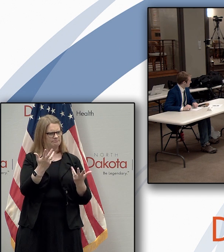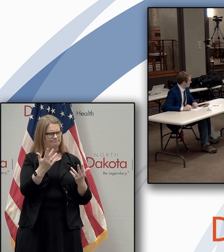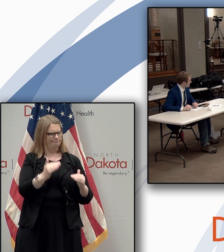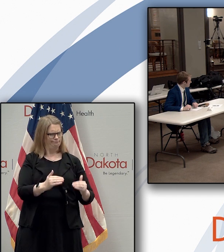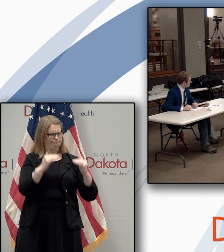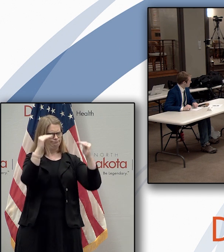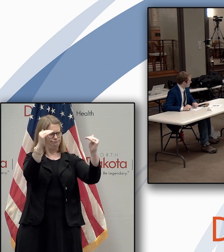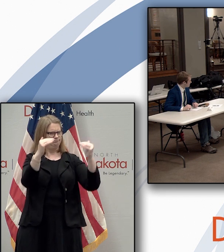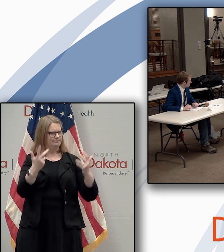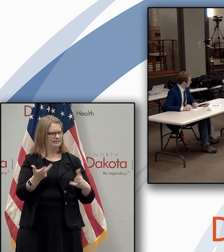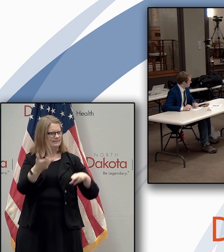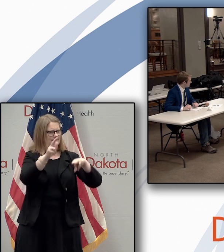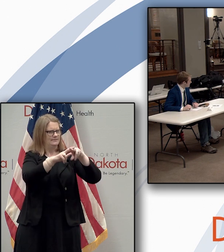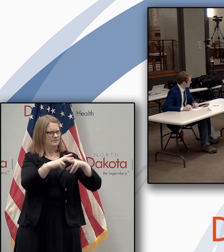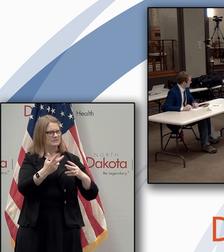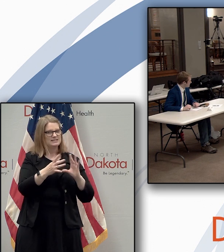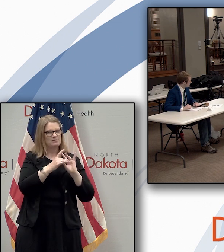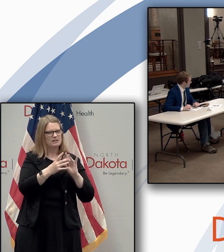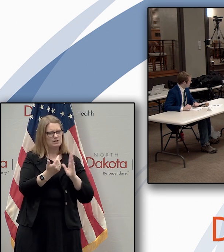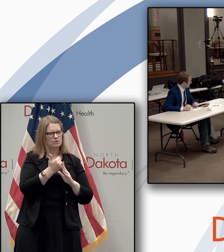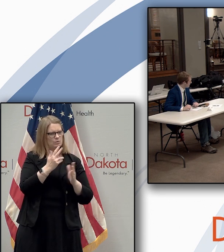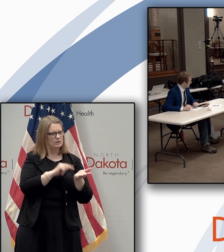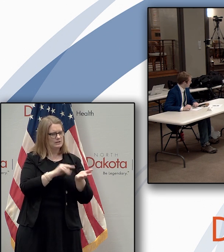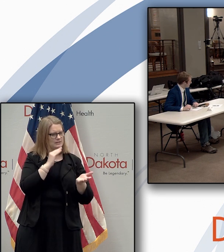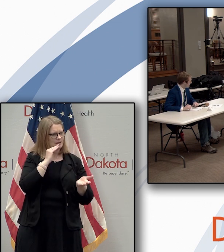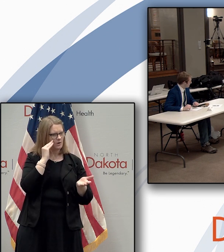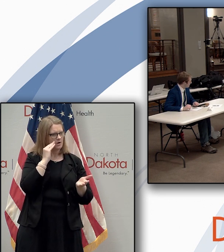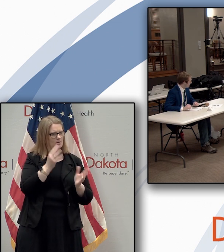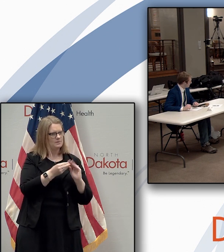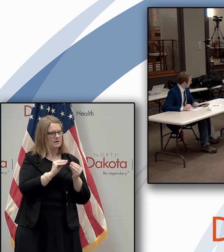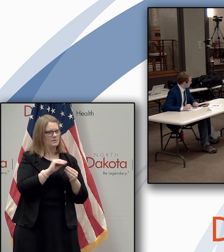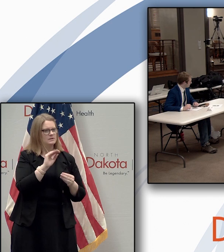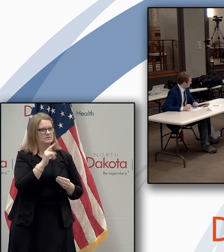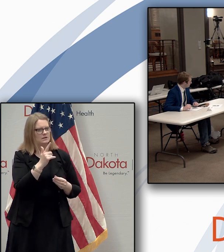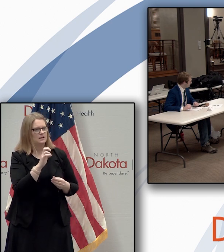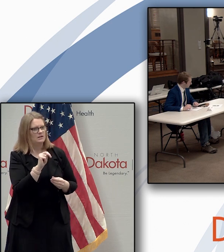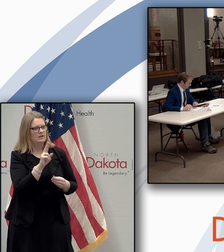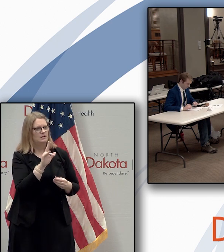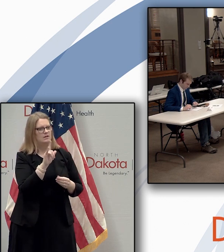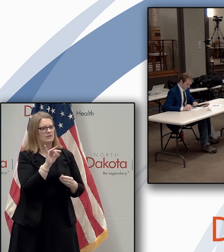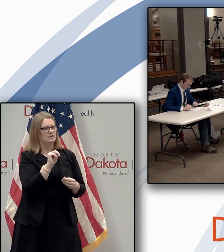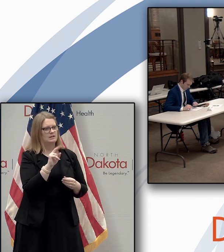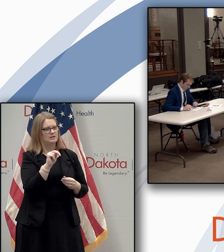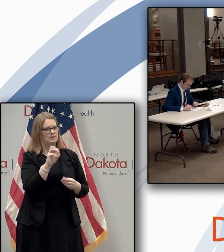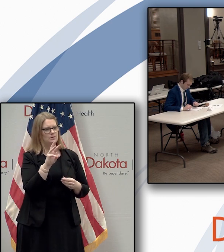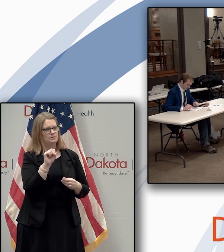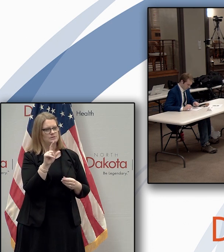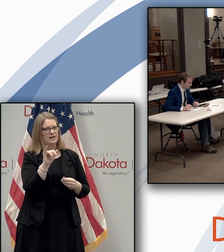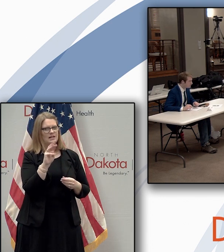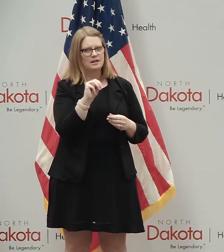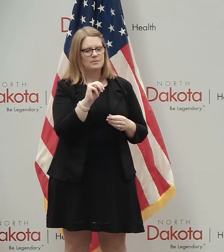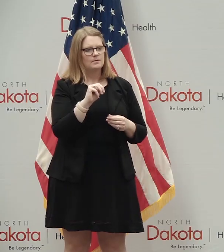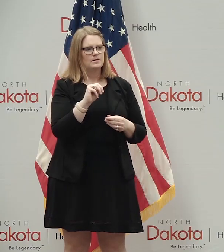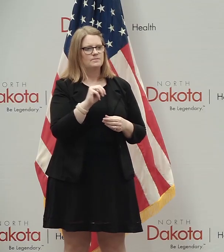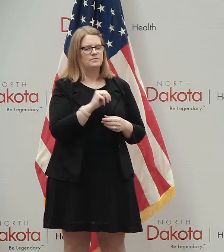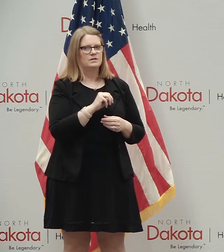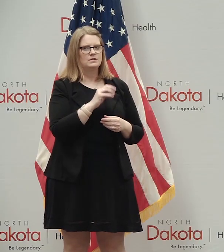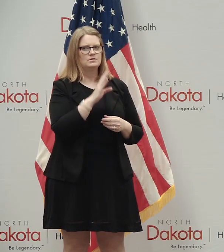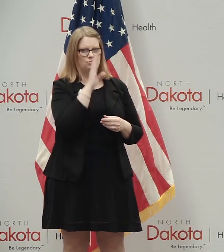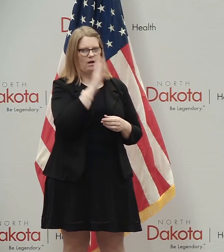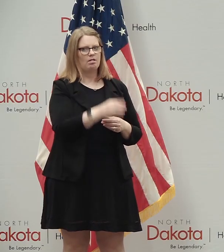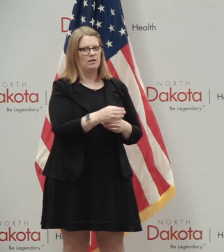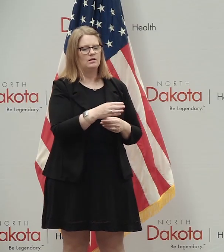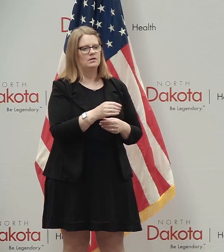as well as if it relates to some new nursing home numbers in Glen Ellen, New Salem, and Mandan in recent days? Directly, the bulk